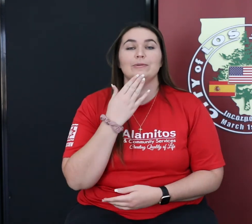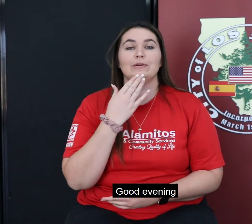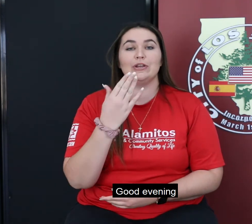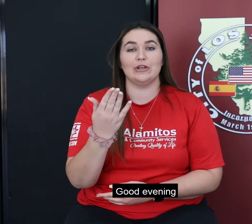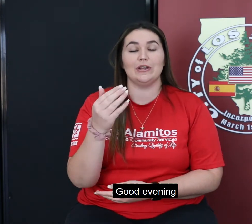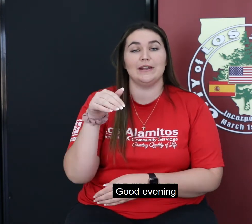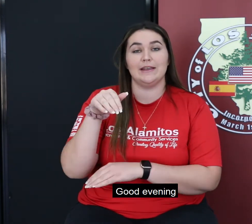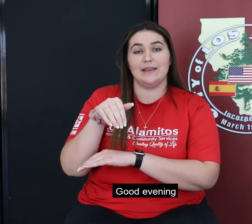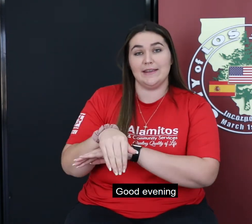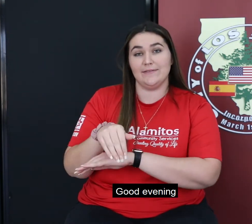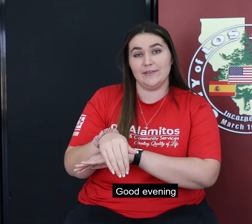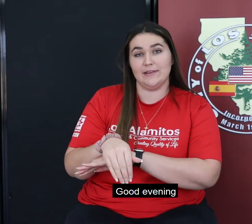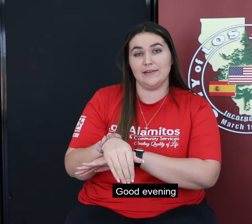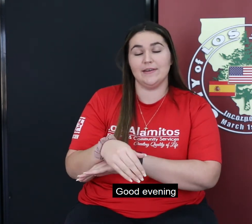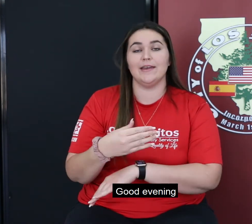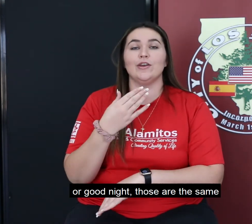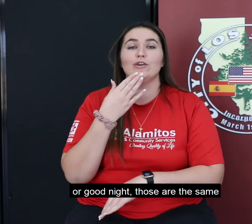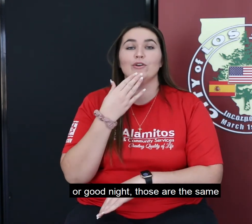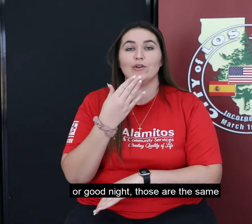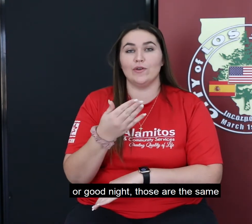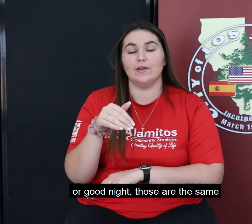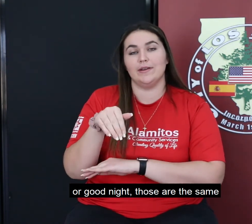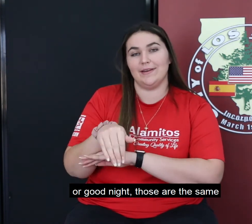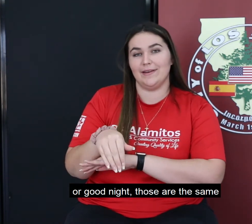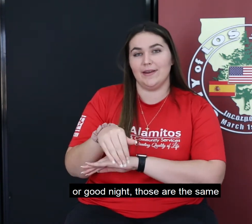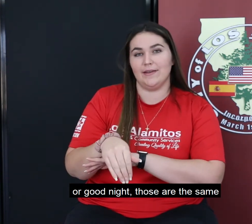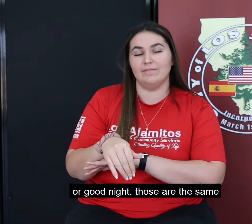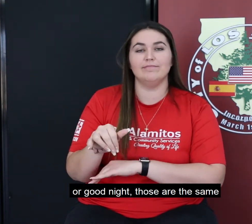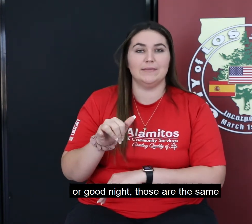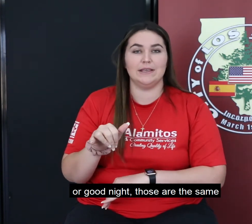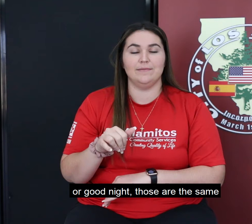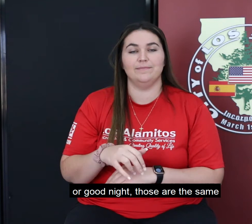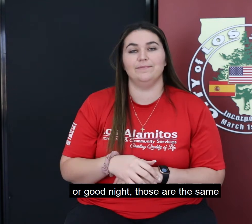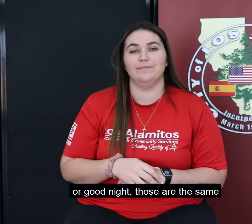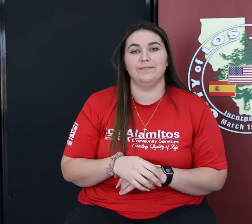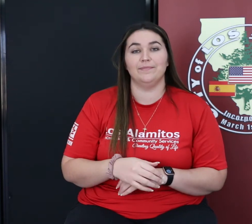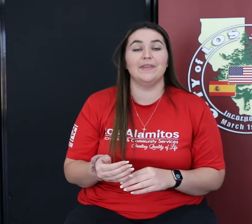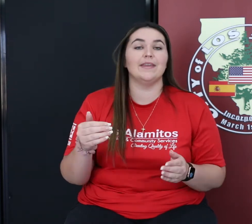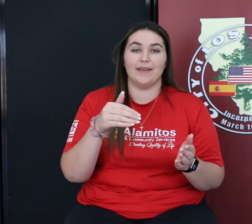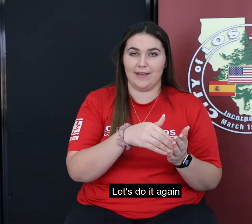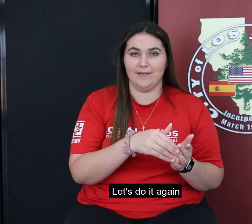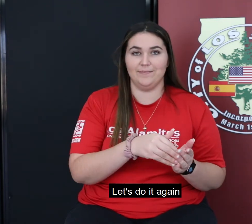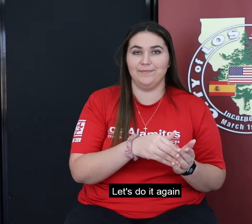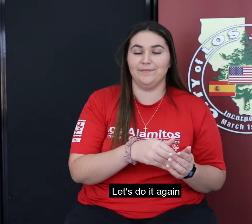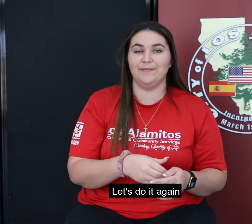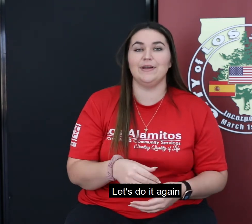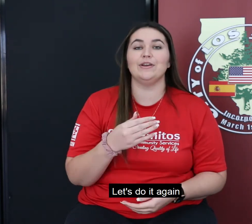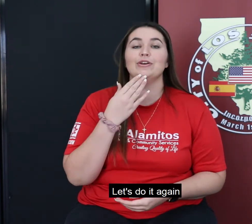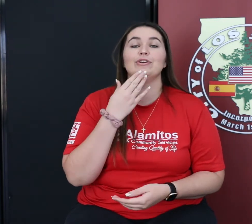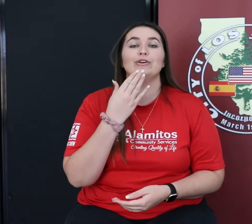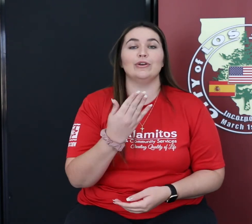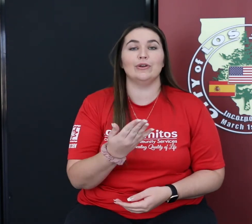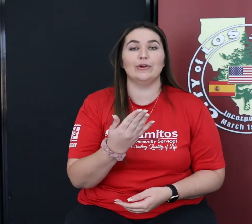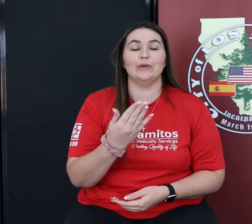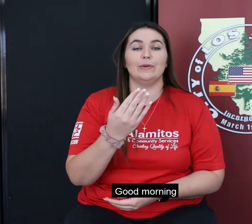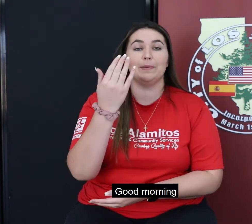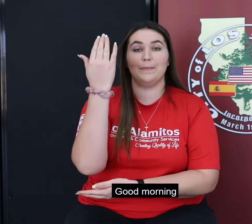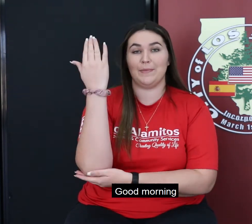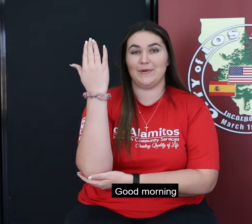good evening, or good night. Those are the same. Let's do it again. Good morning,